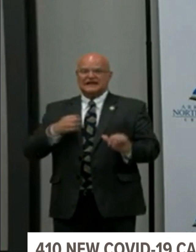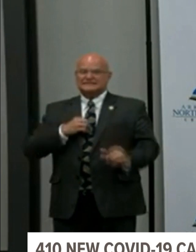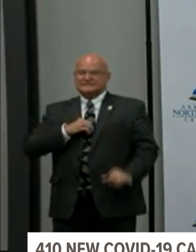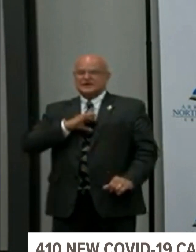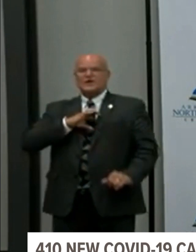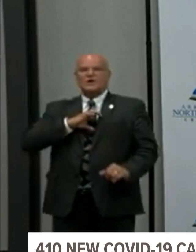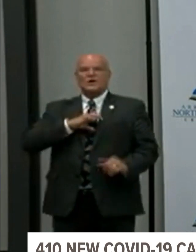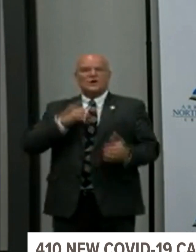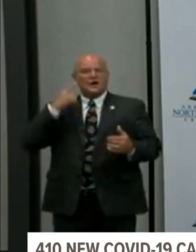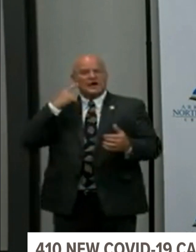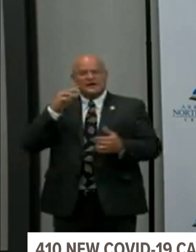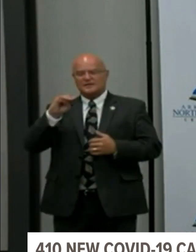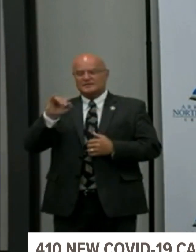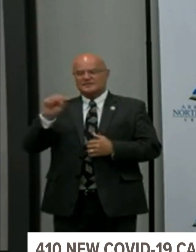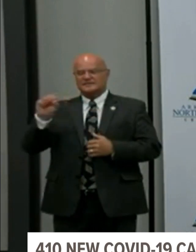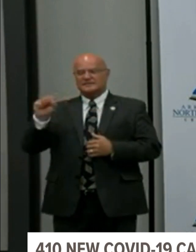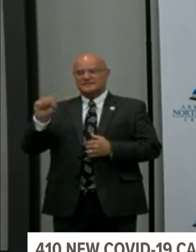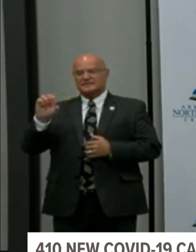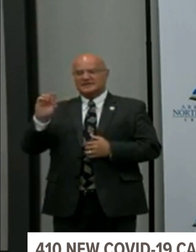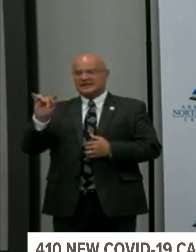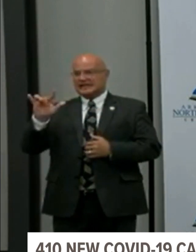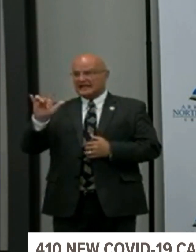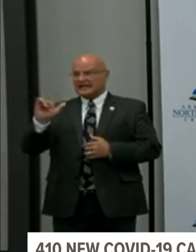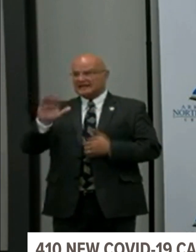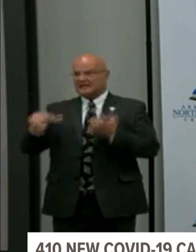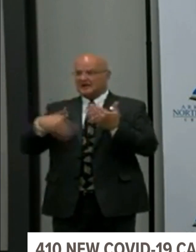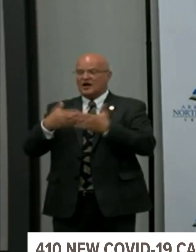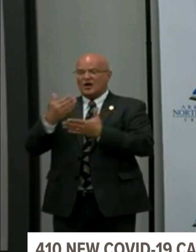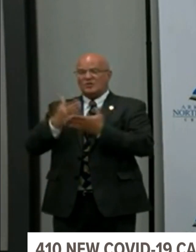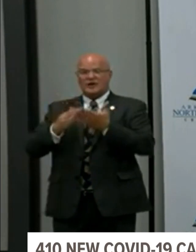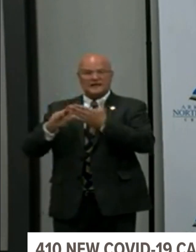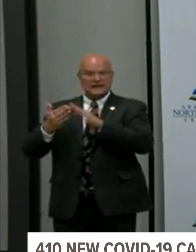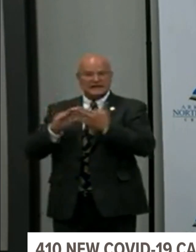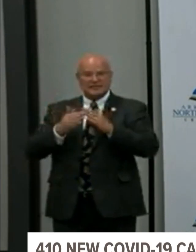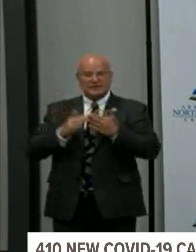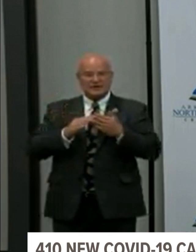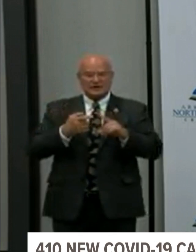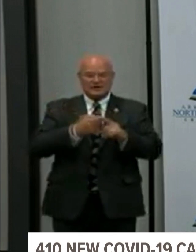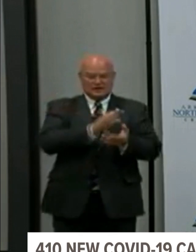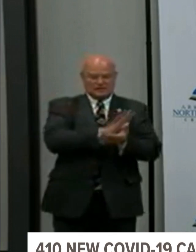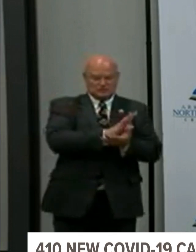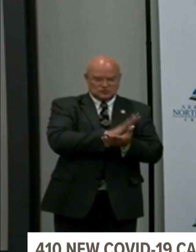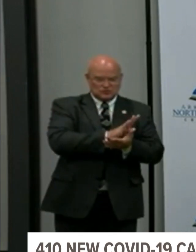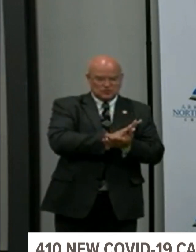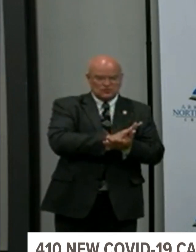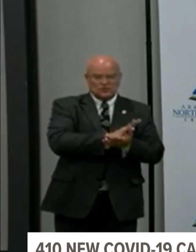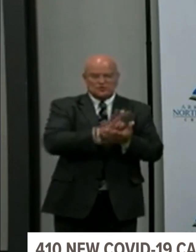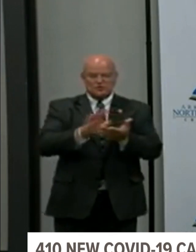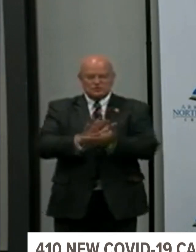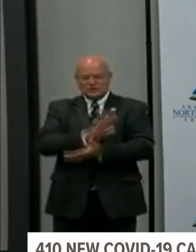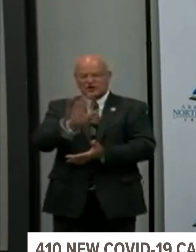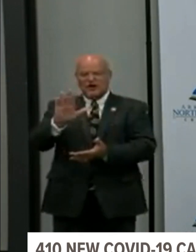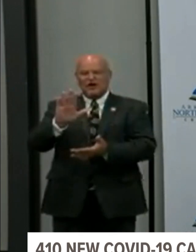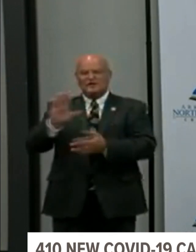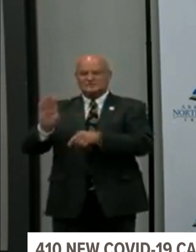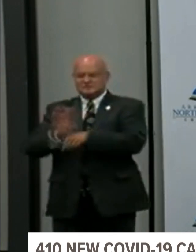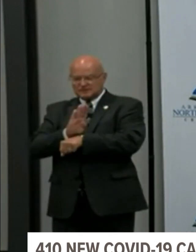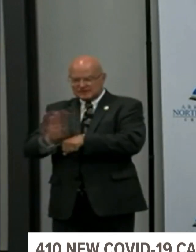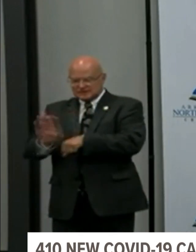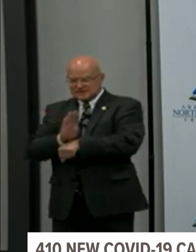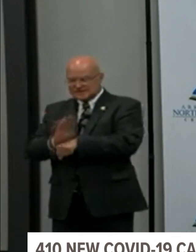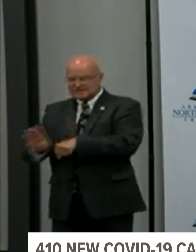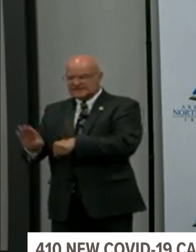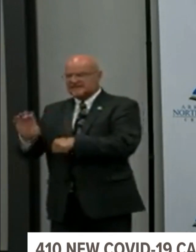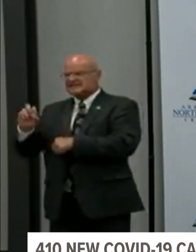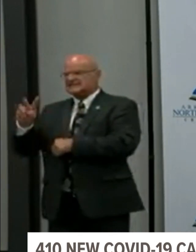today in Mississippi County about all facets of the community, from schools, college, business,